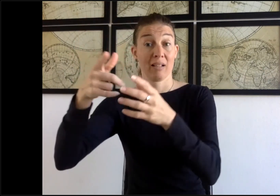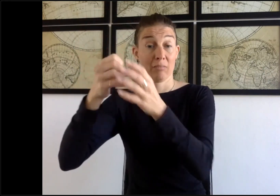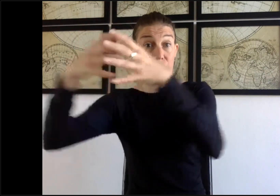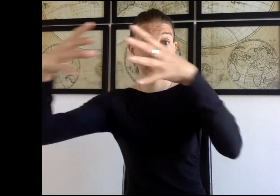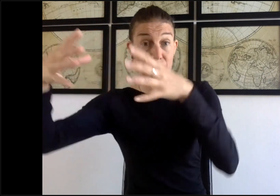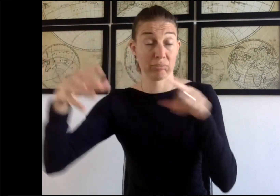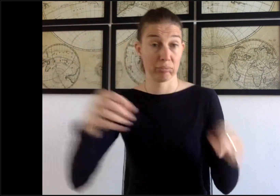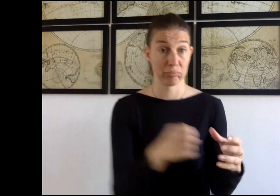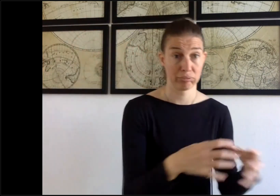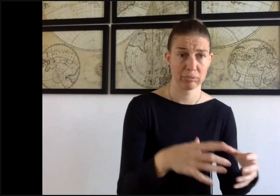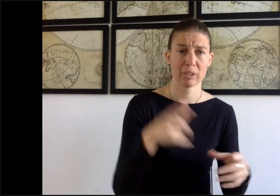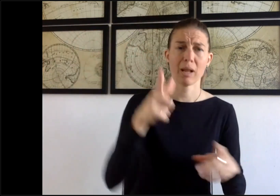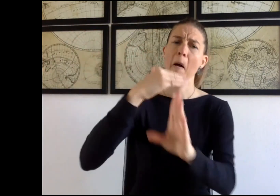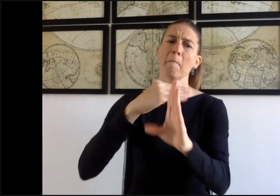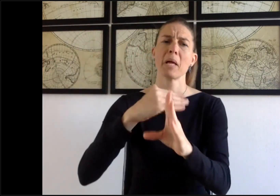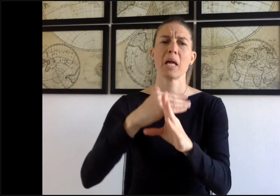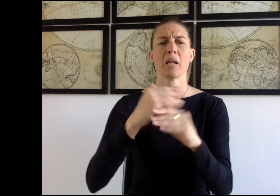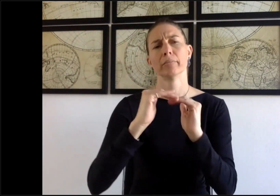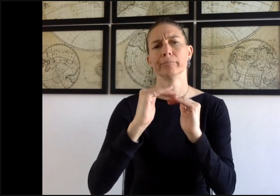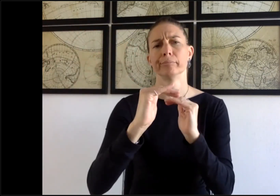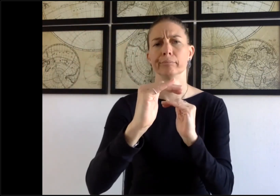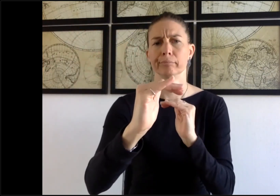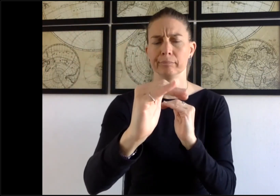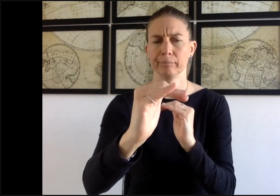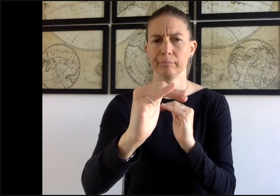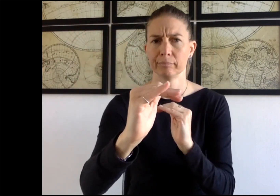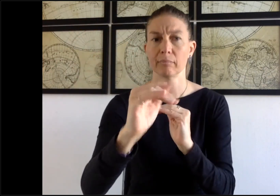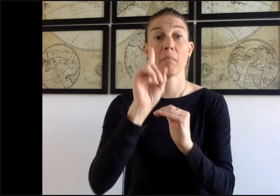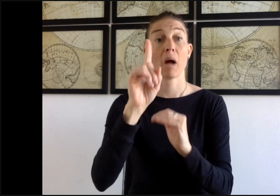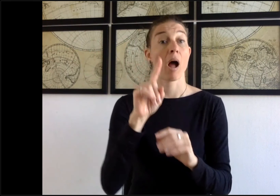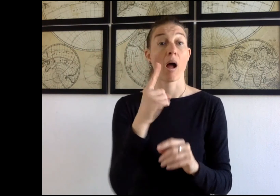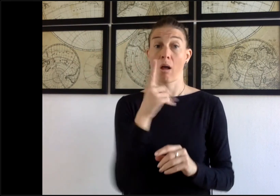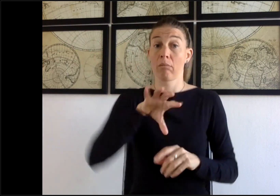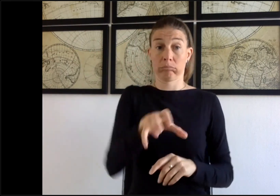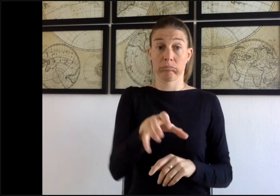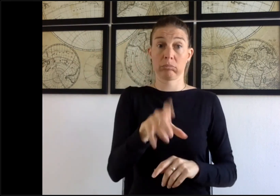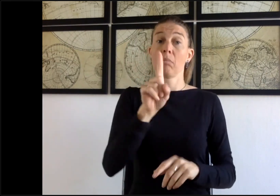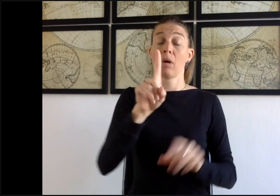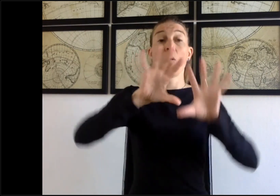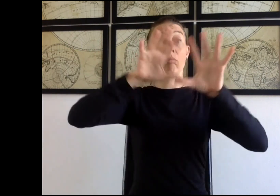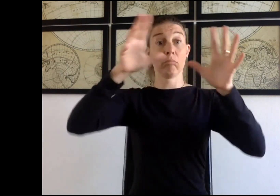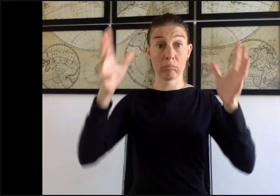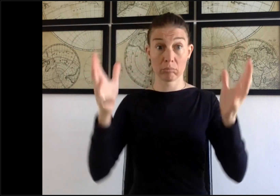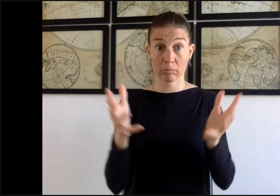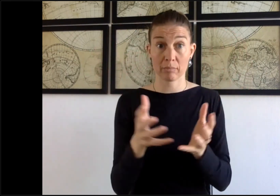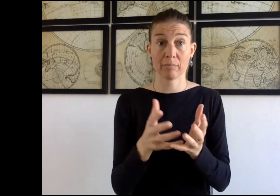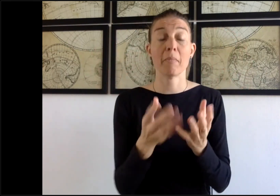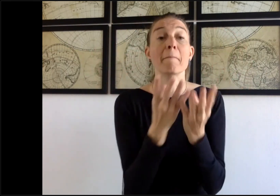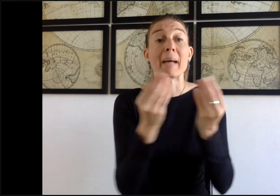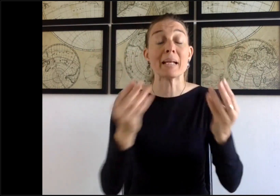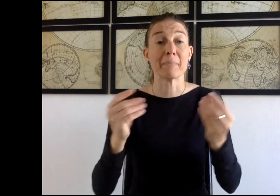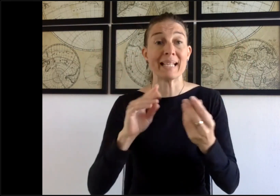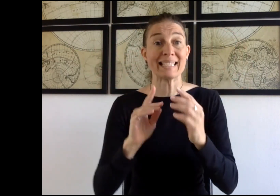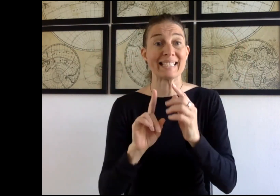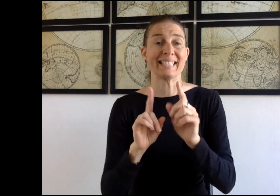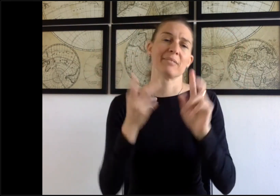We see this polarization also geographically. We have a kind of super cities emerging where people have seen very